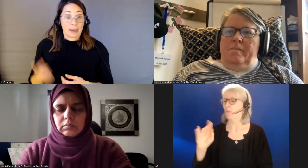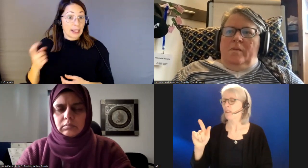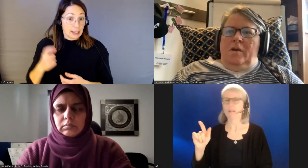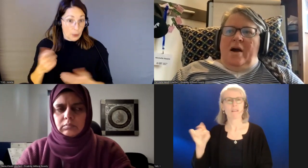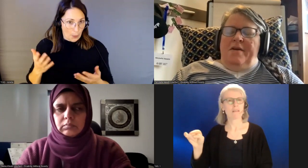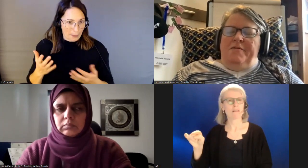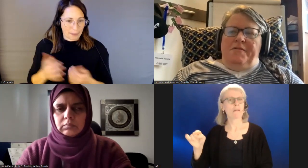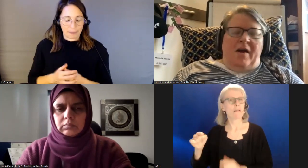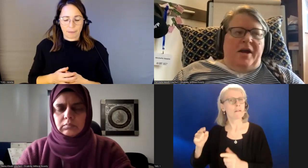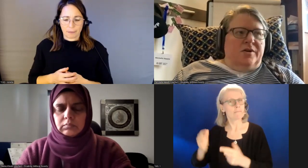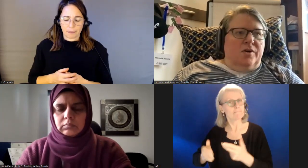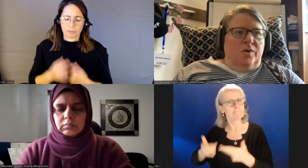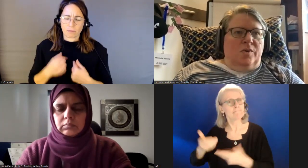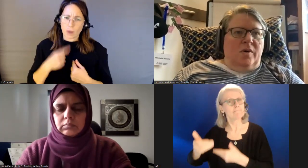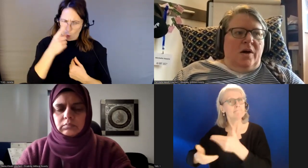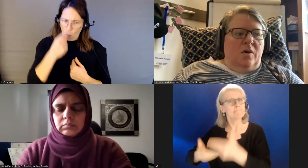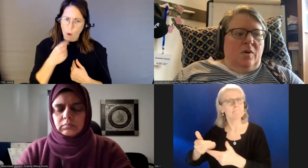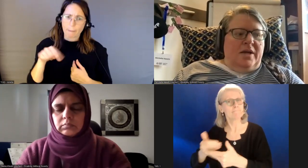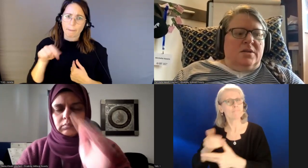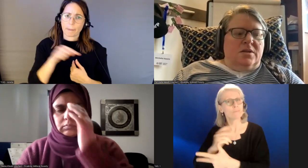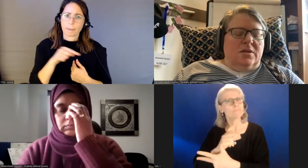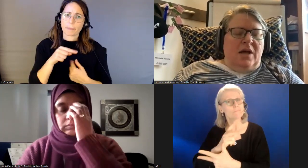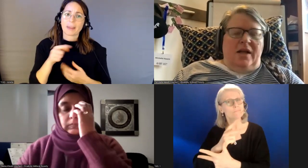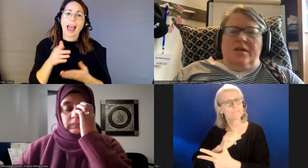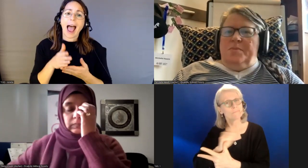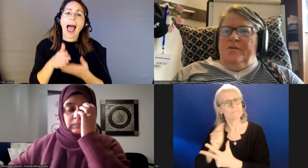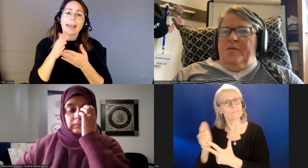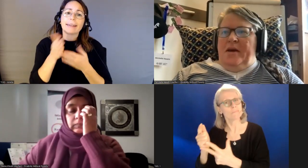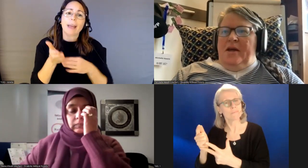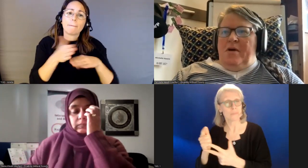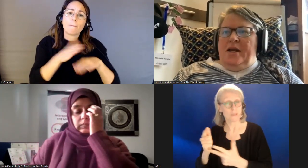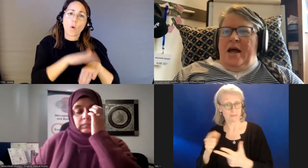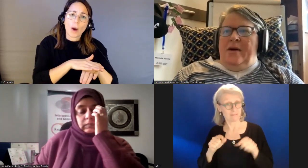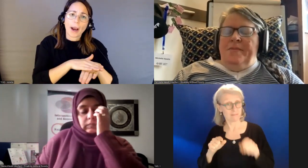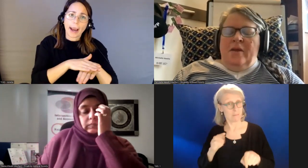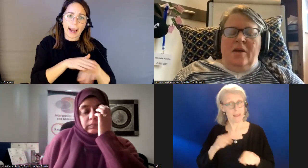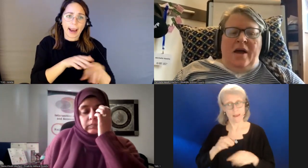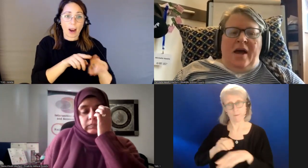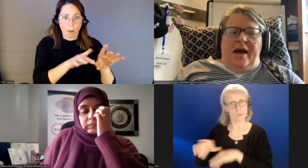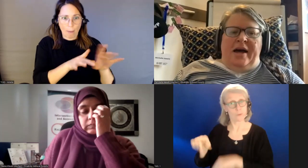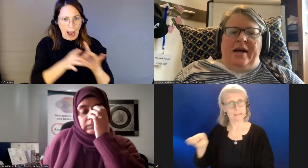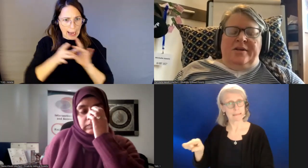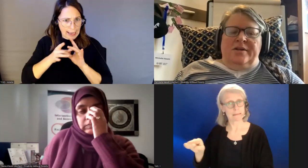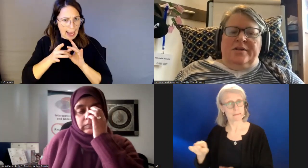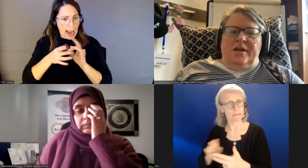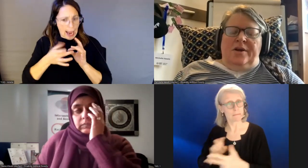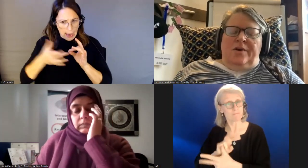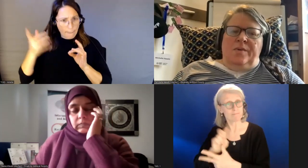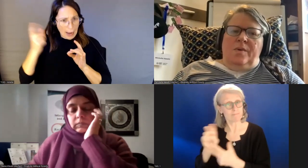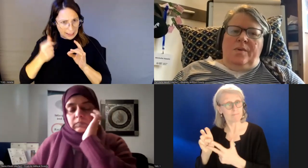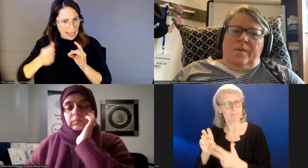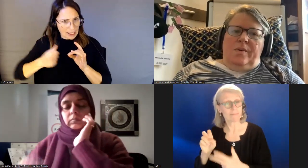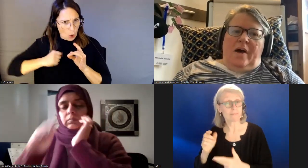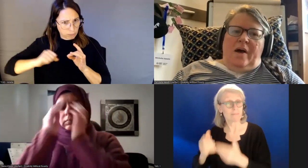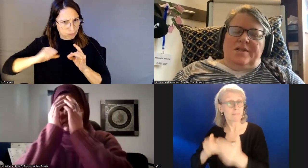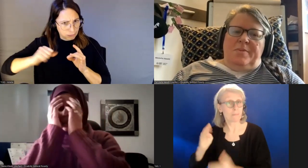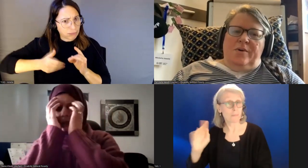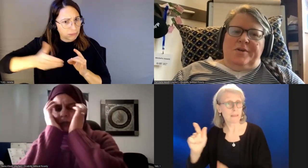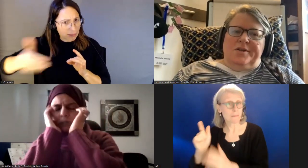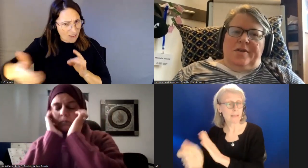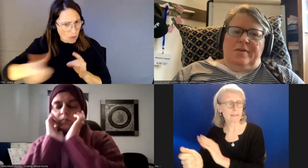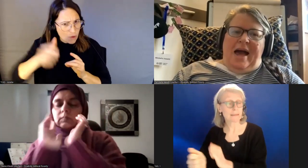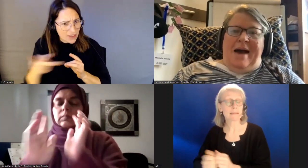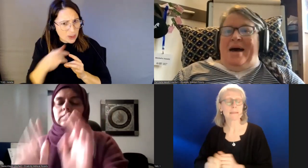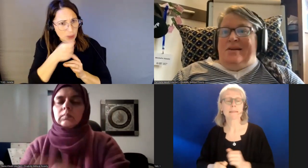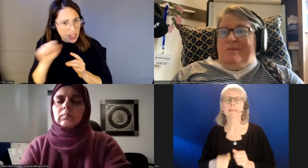So, I have a friend who is eligible for MAID right now. And, I